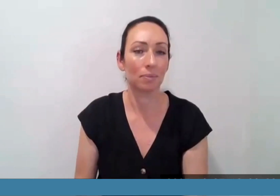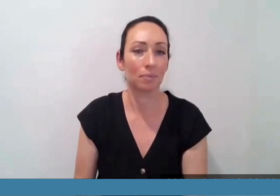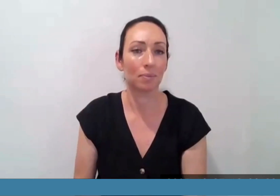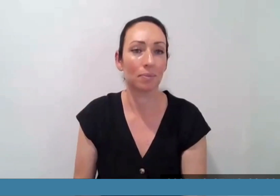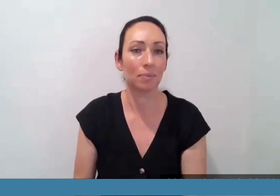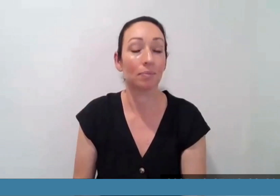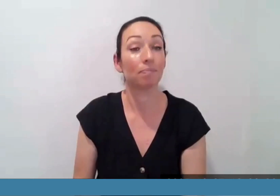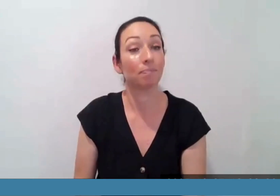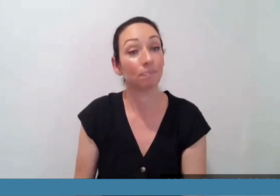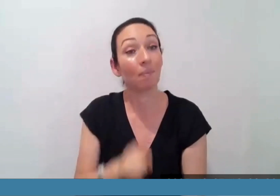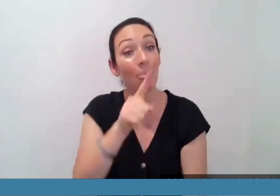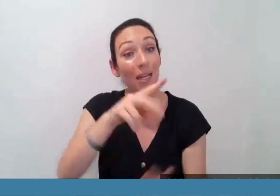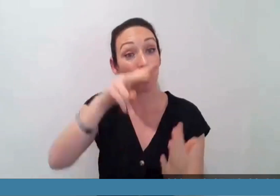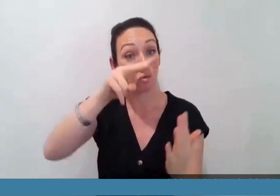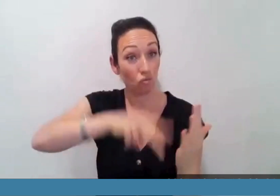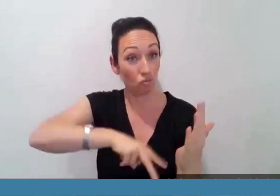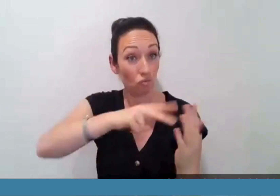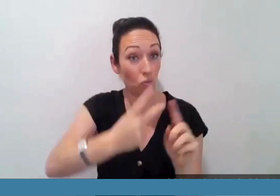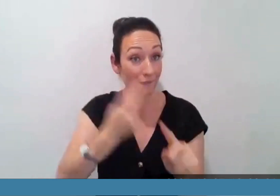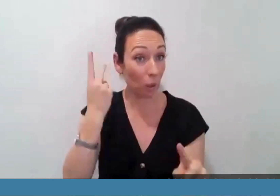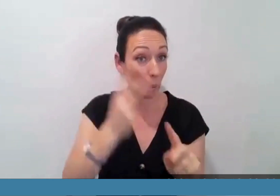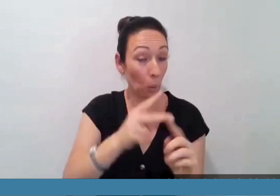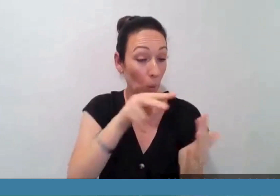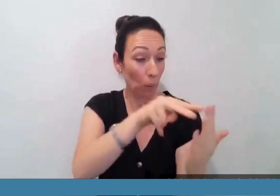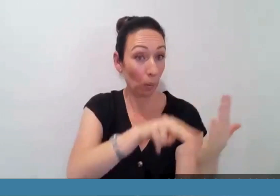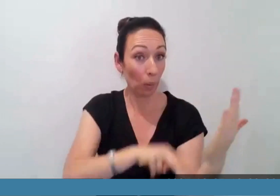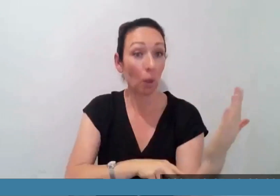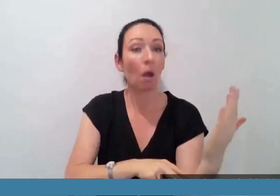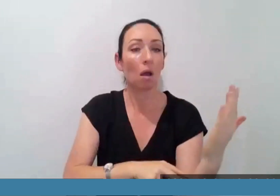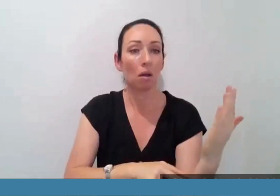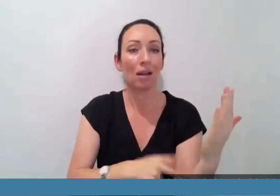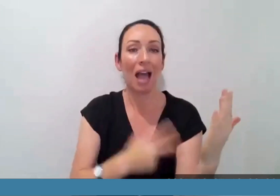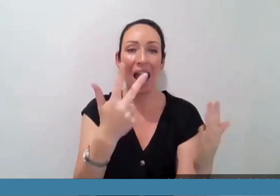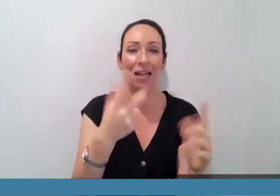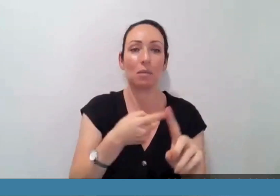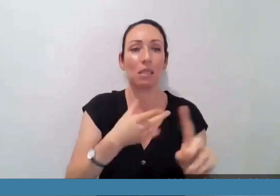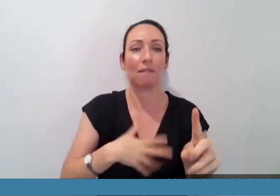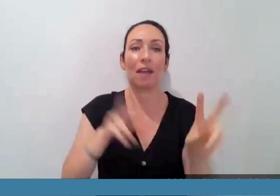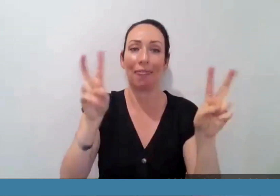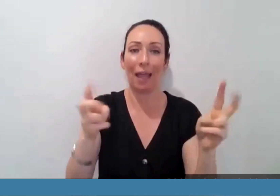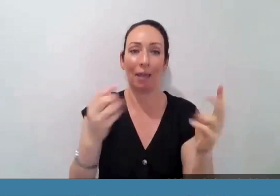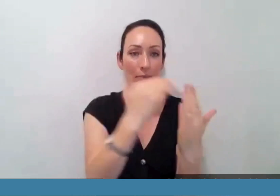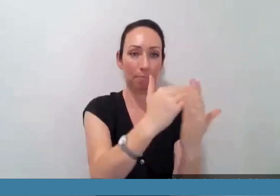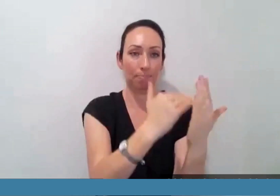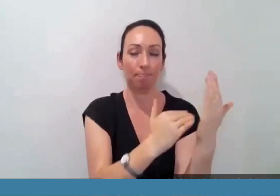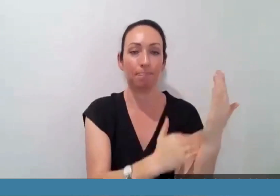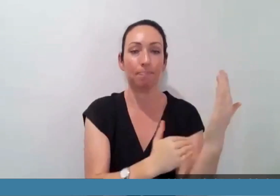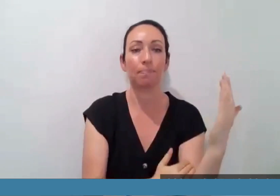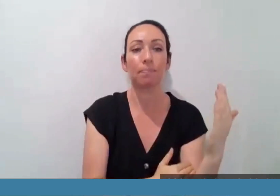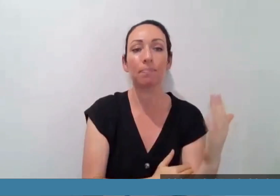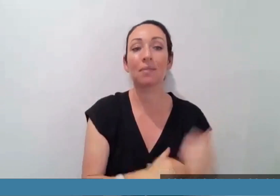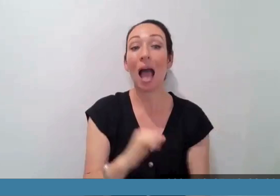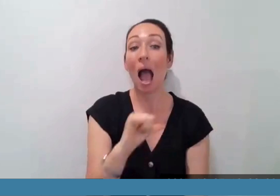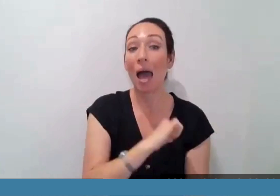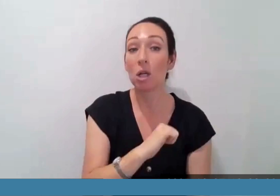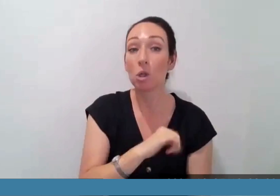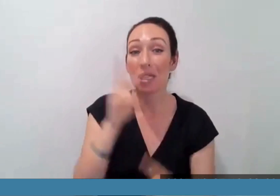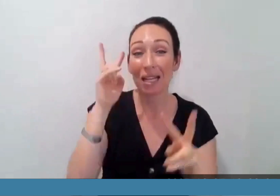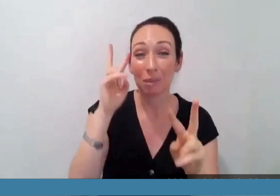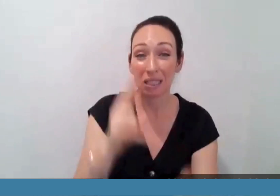From this review, 8 key themes emerged. Things like attitudes and expectations,